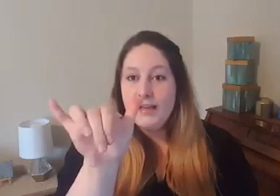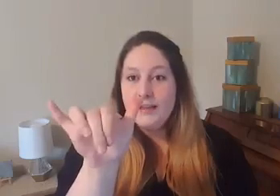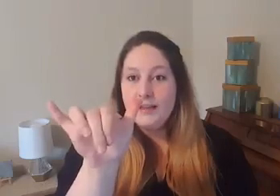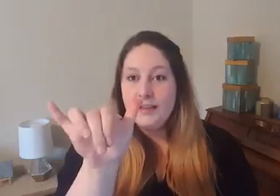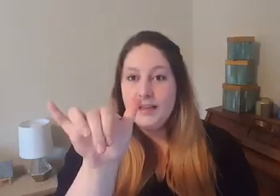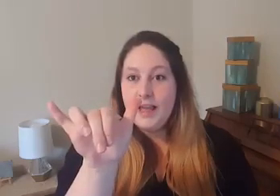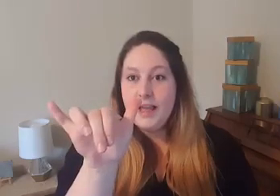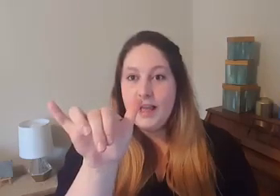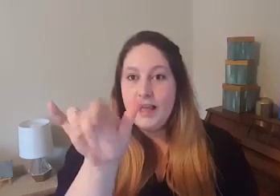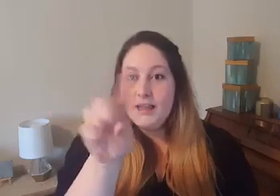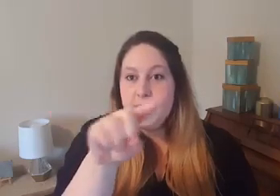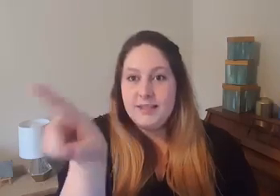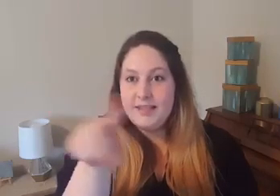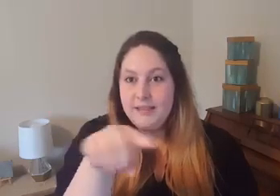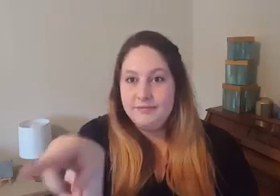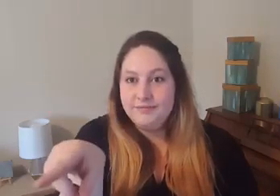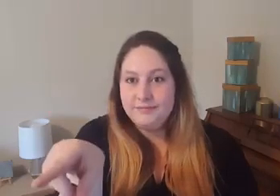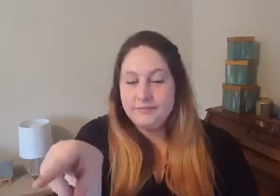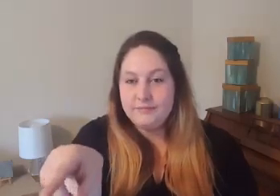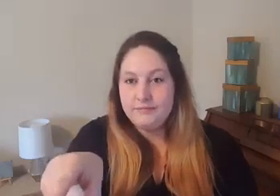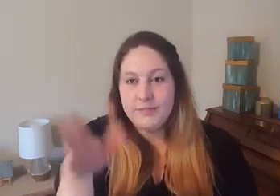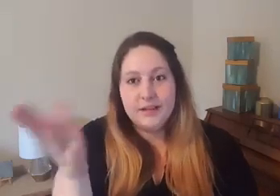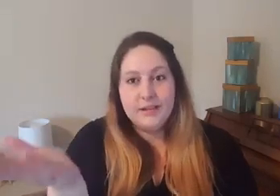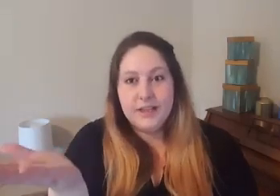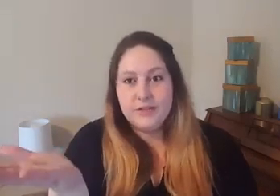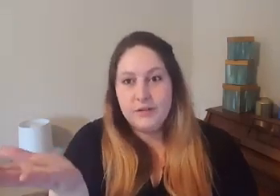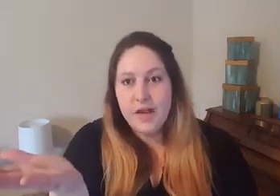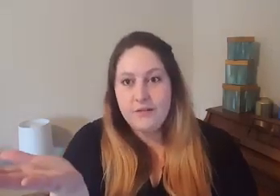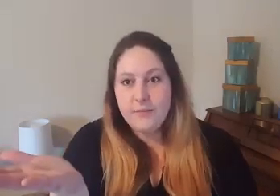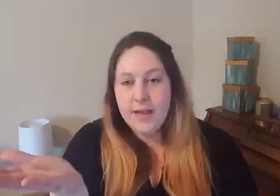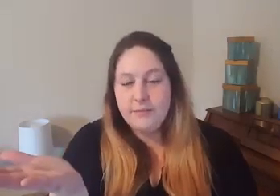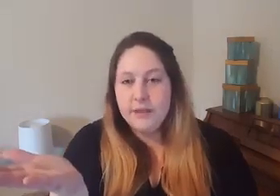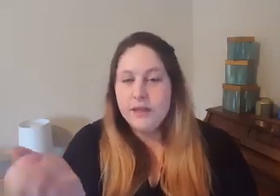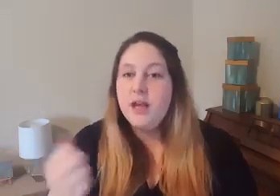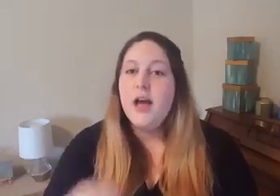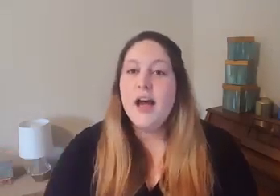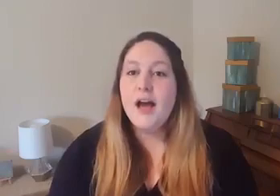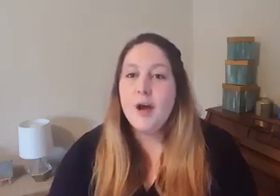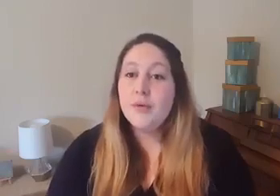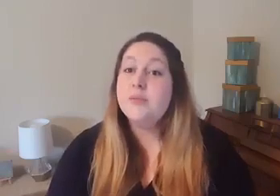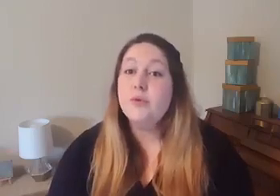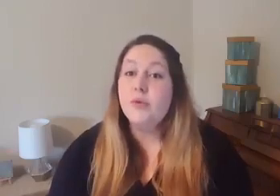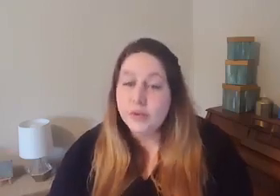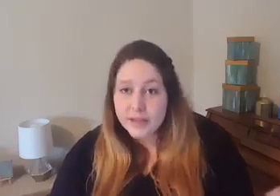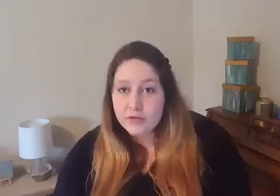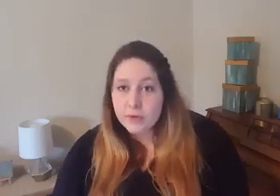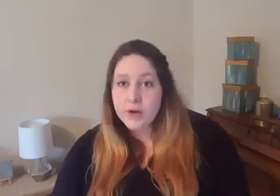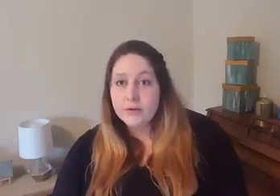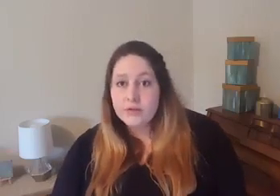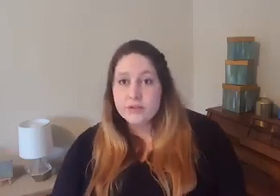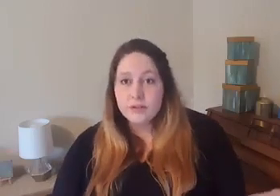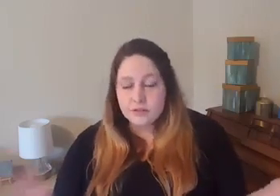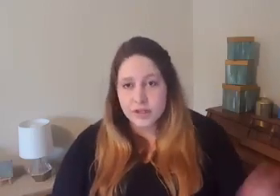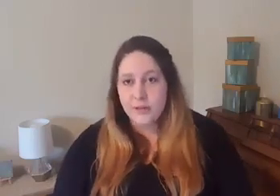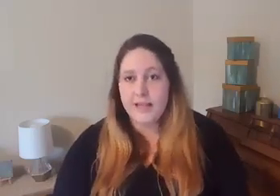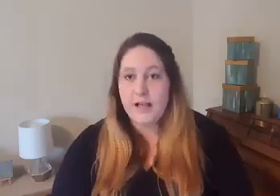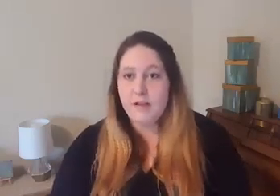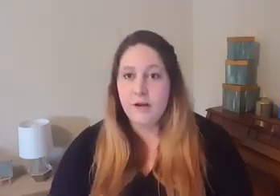Y, and Z. That's your little alphabet. Some cool intros. So like